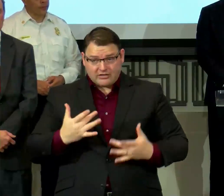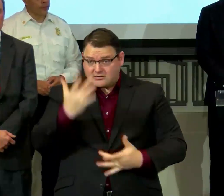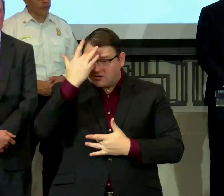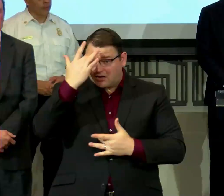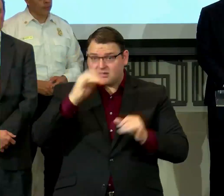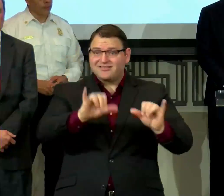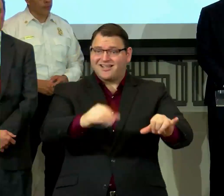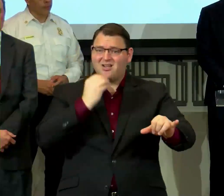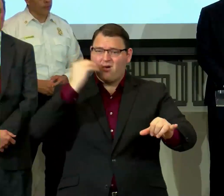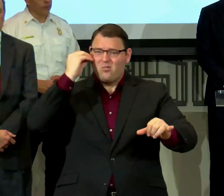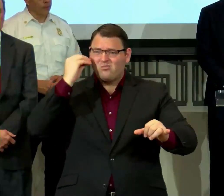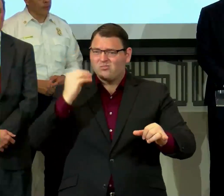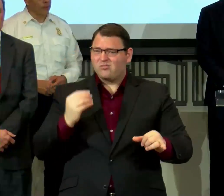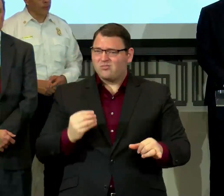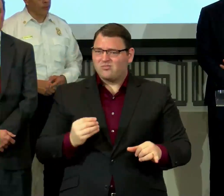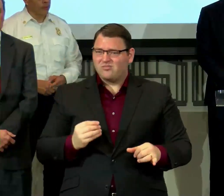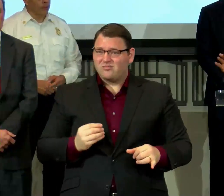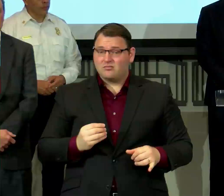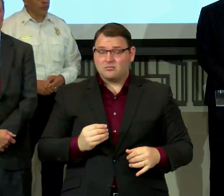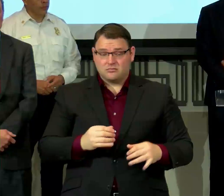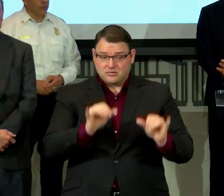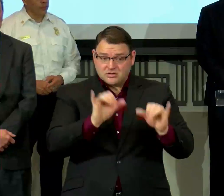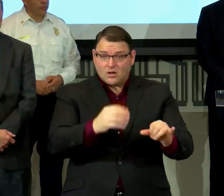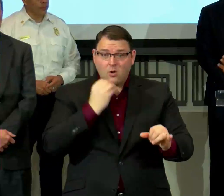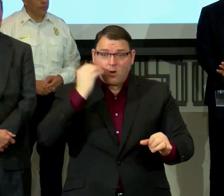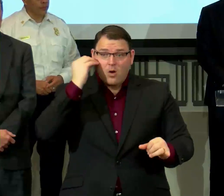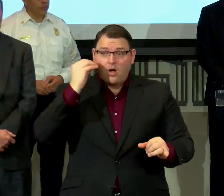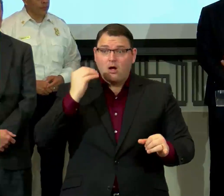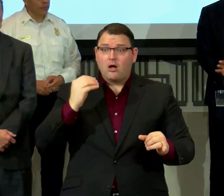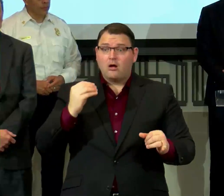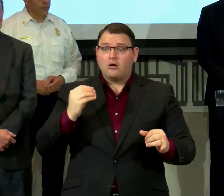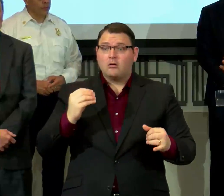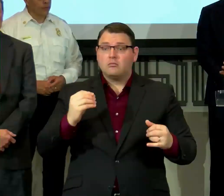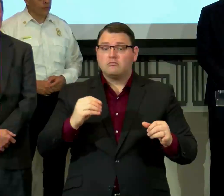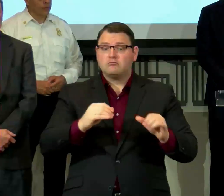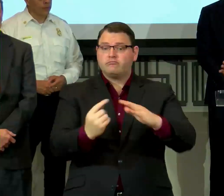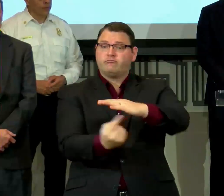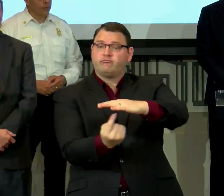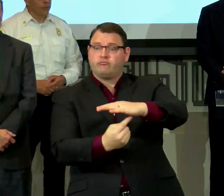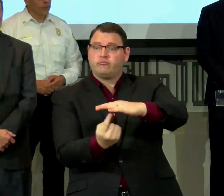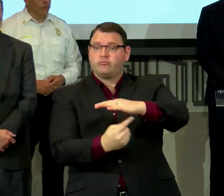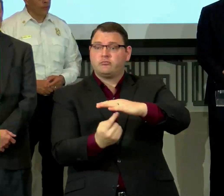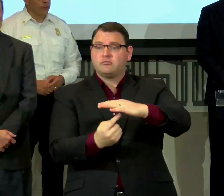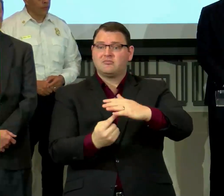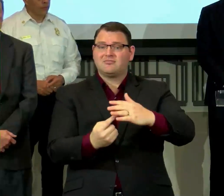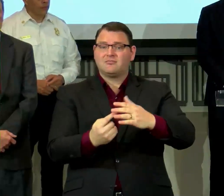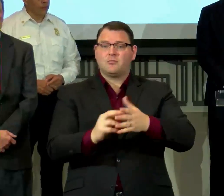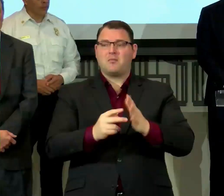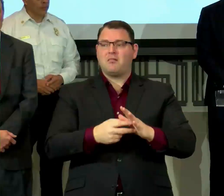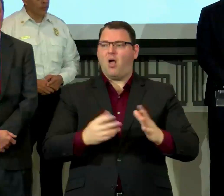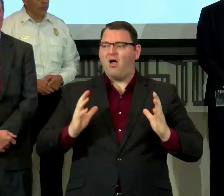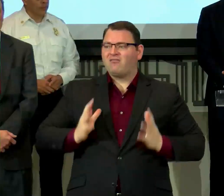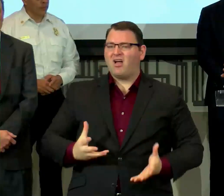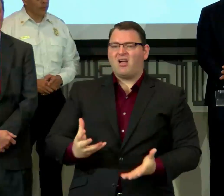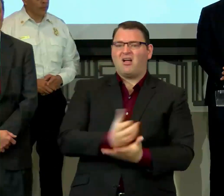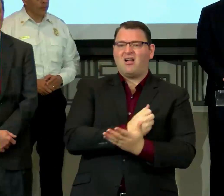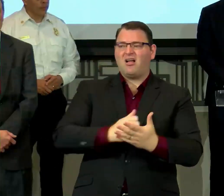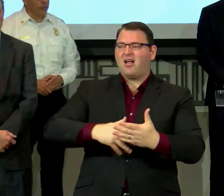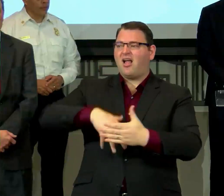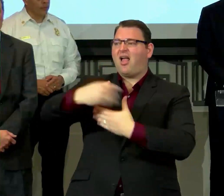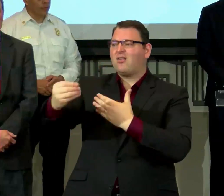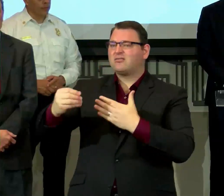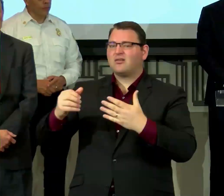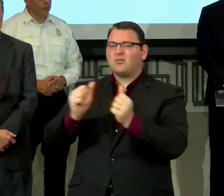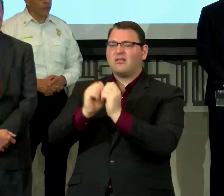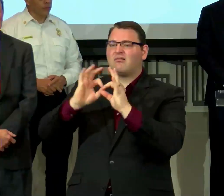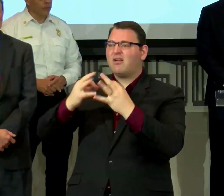but don't be traveling around in the neighborhood and attending, with your family members and friends. Please do not do that.